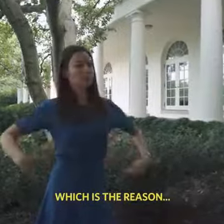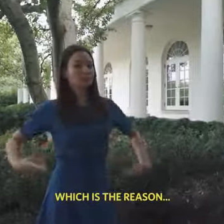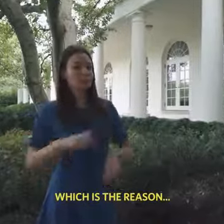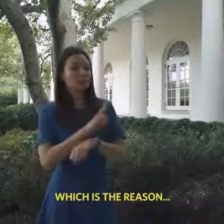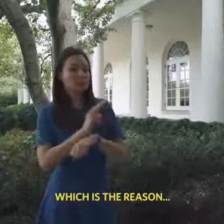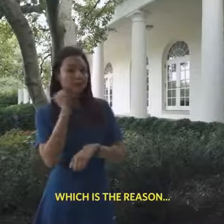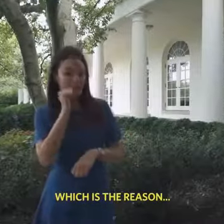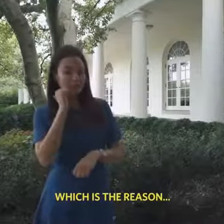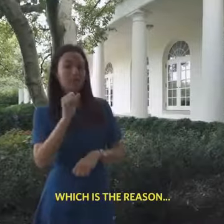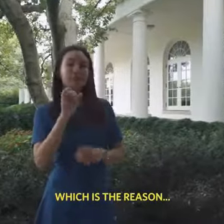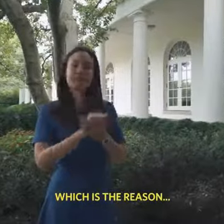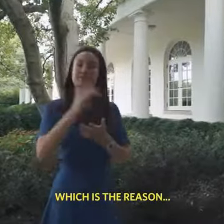reason